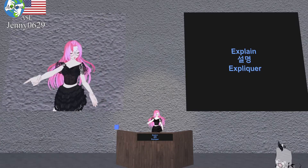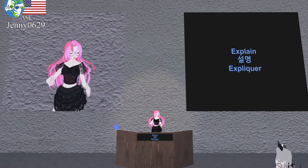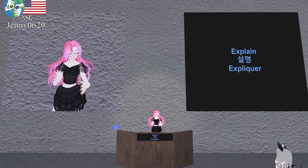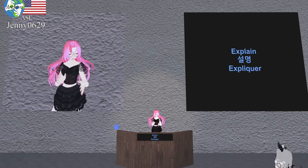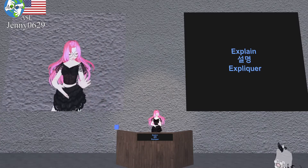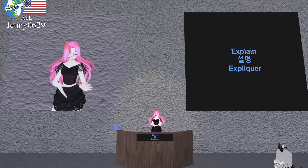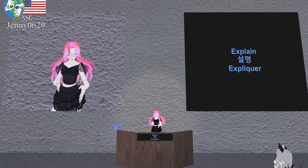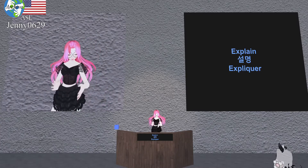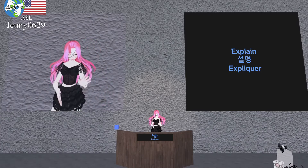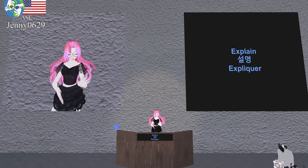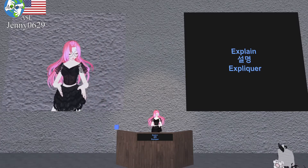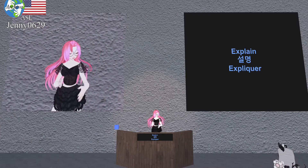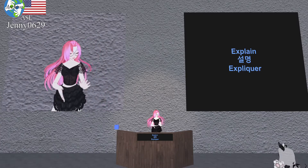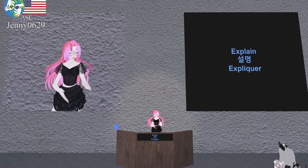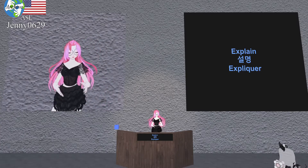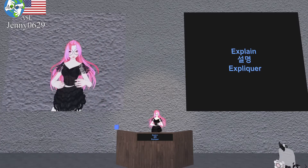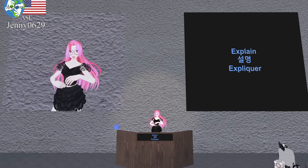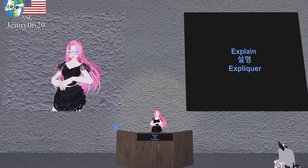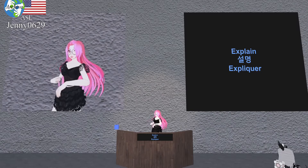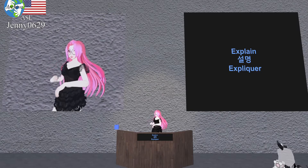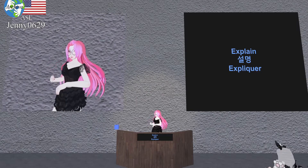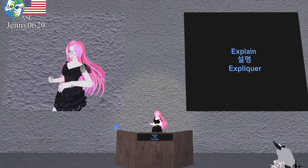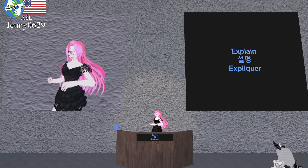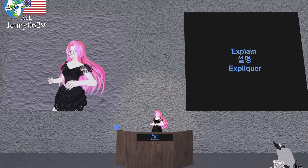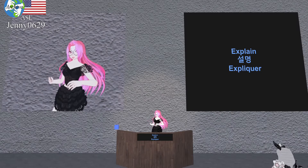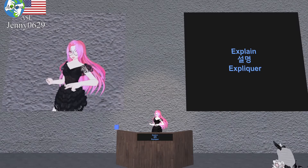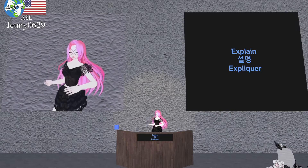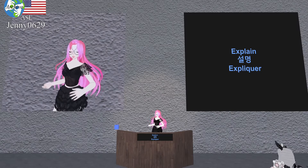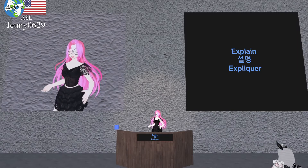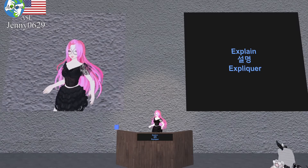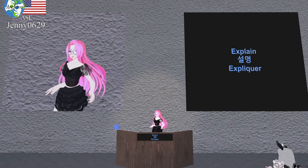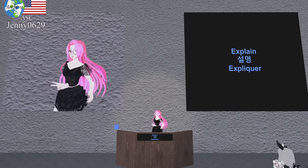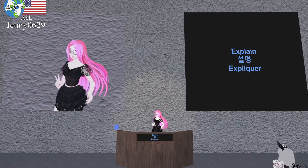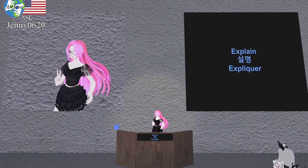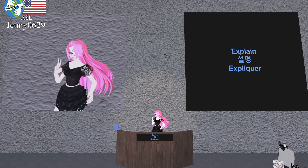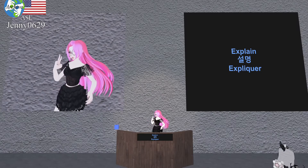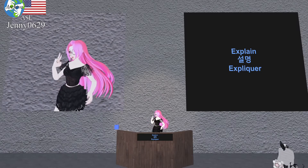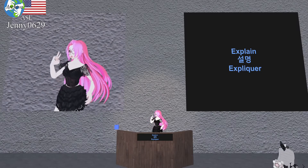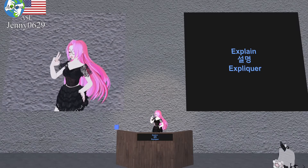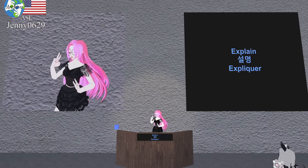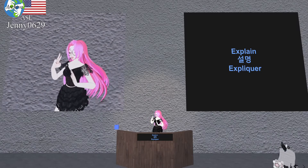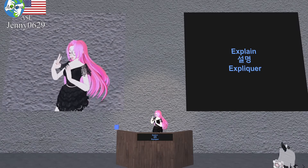one that Shaw showed, he kind of showed it like this. I use that for like directional